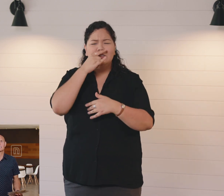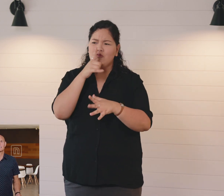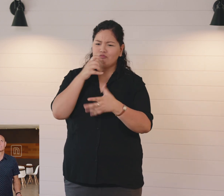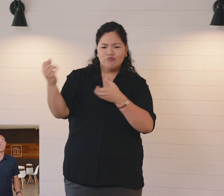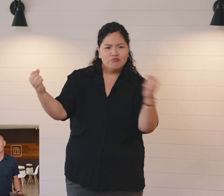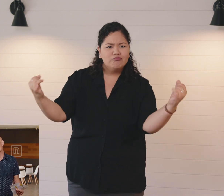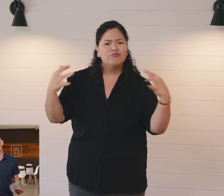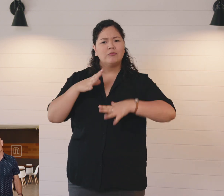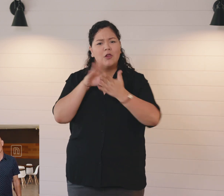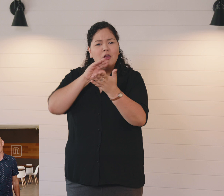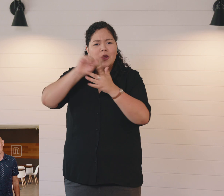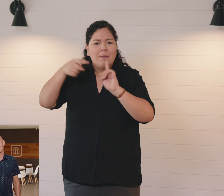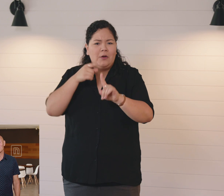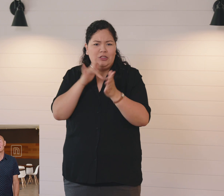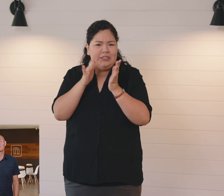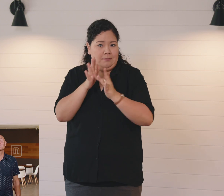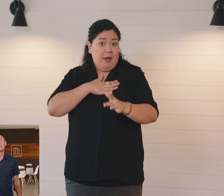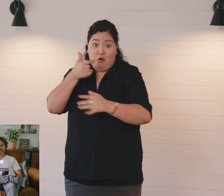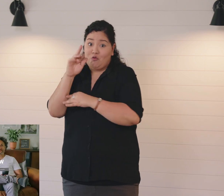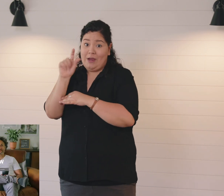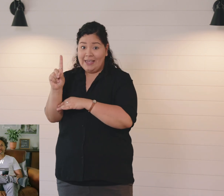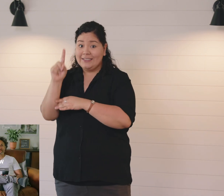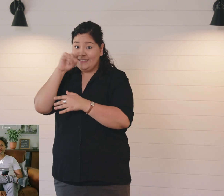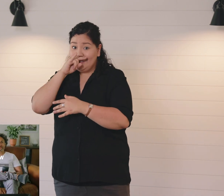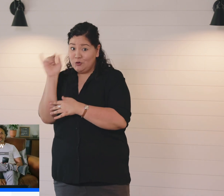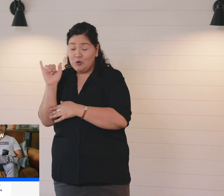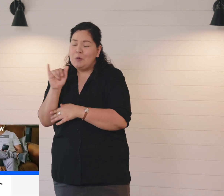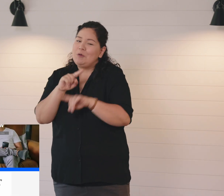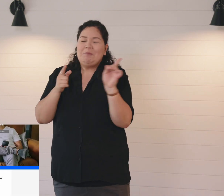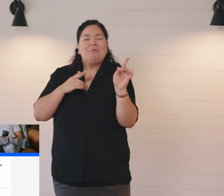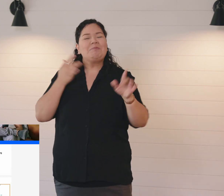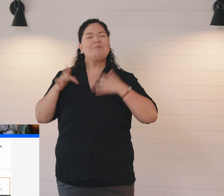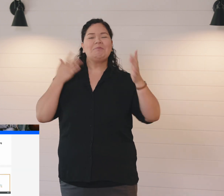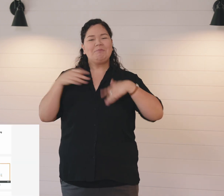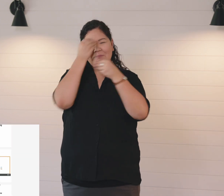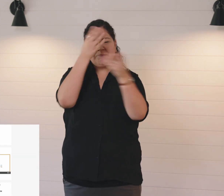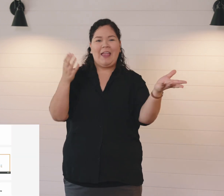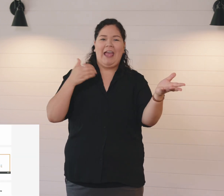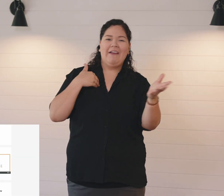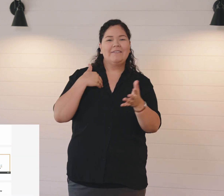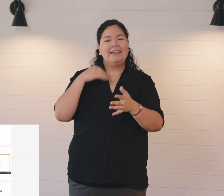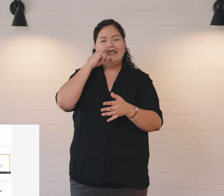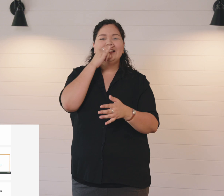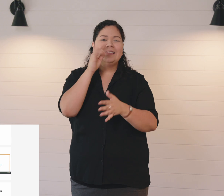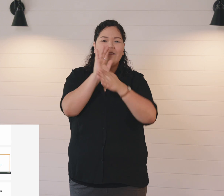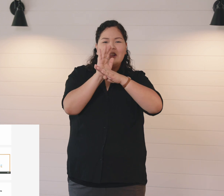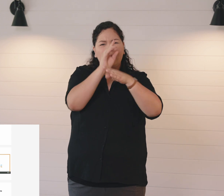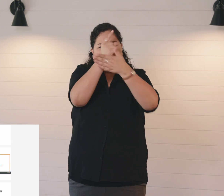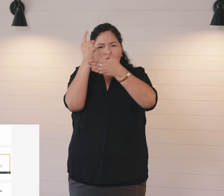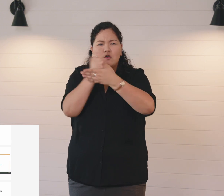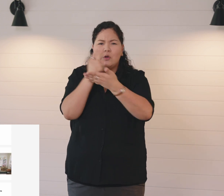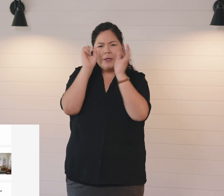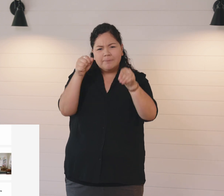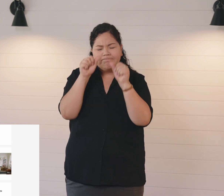about Jesus, and my grandkids are in part of that. So it makes me extra excited to let you know that there's a CM video for the kids each week. And so you